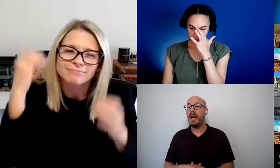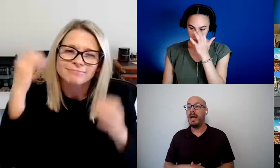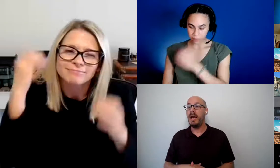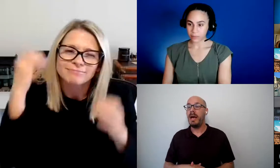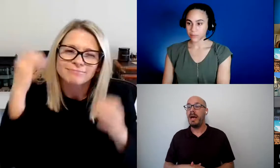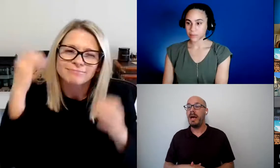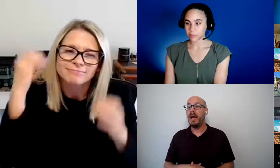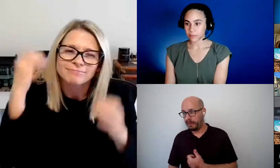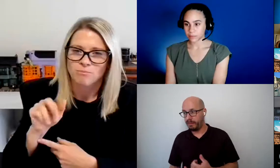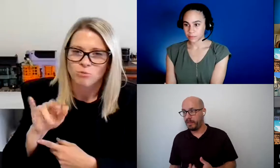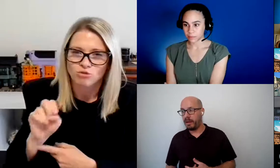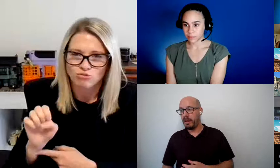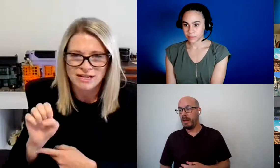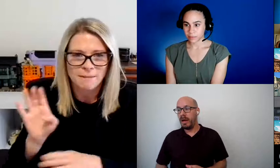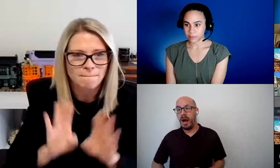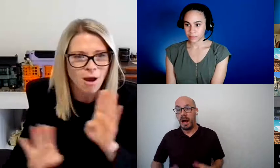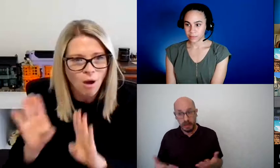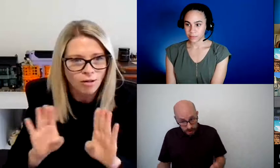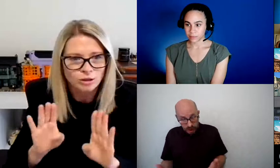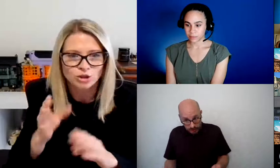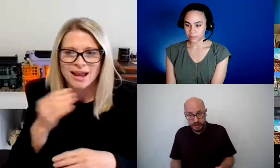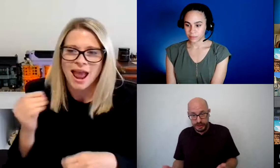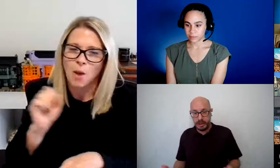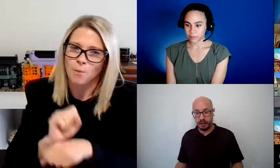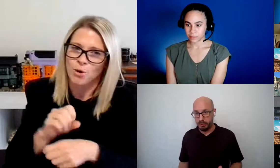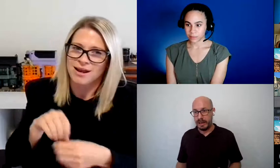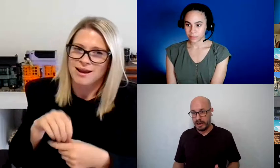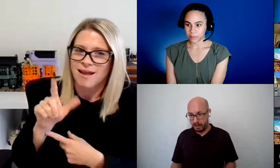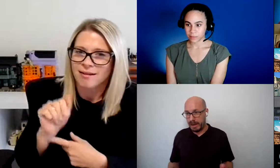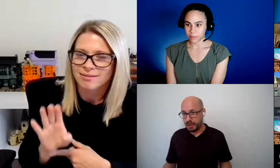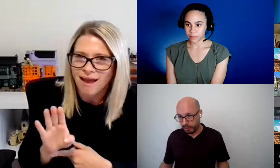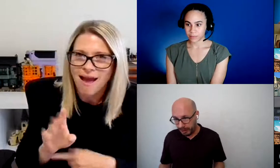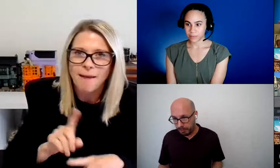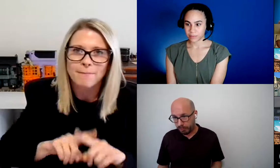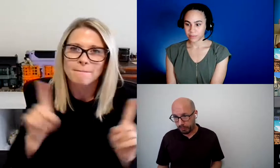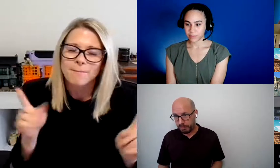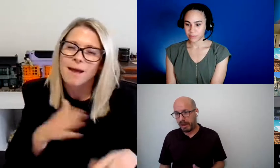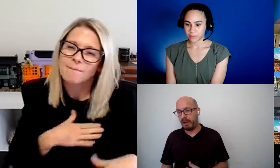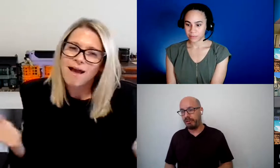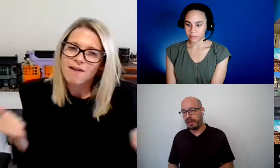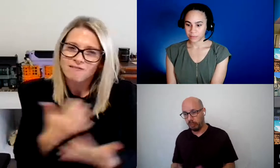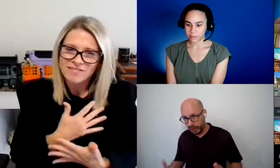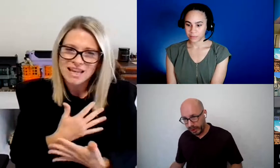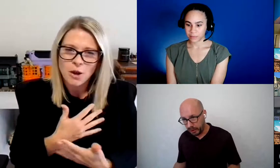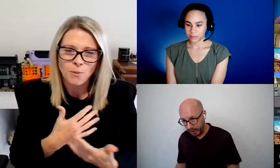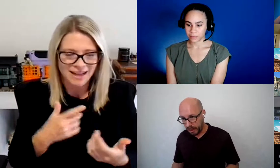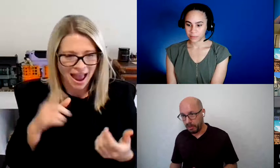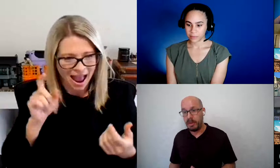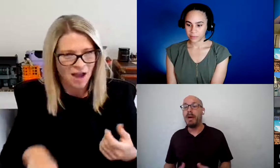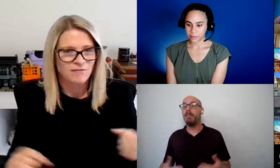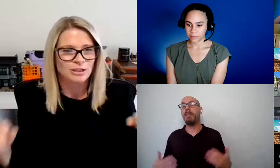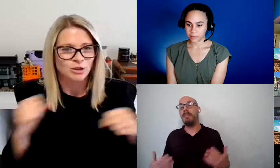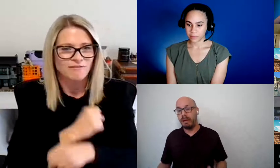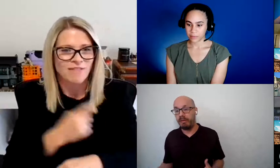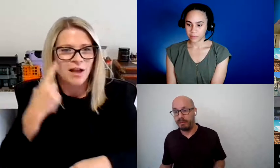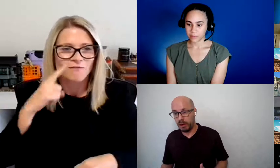was marine biology. I actually contemplated in majoring in marine biology and working in a lab, but my biggest